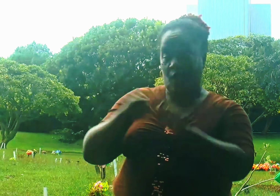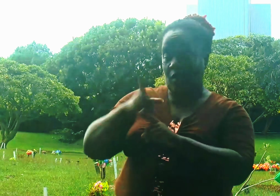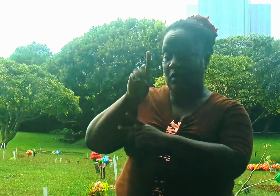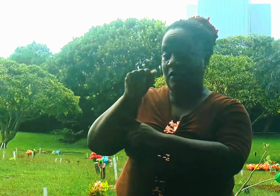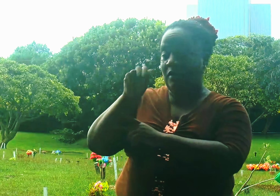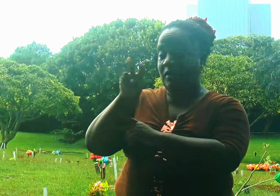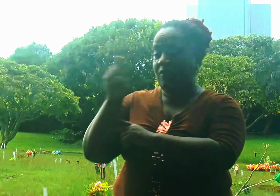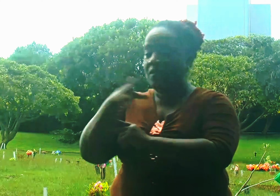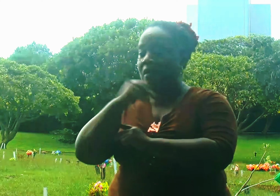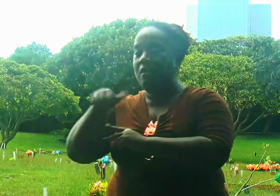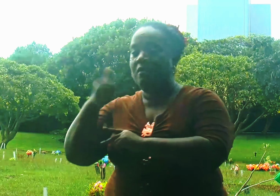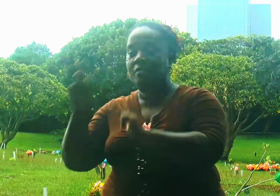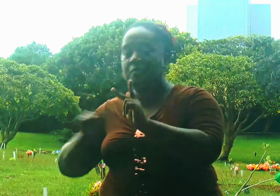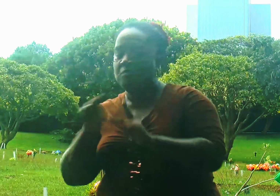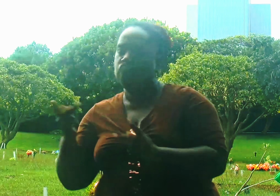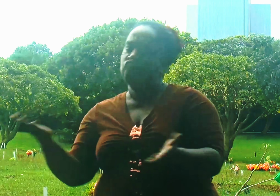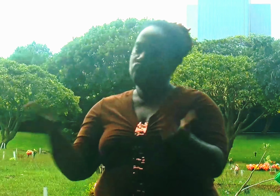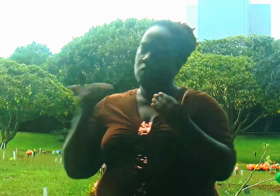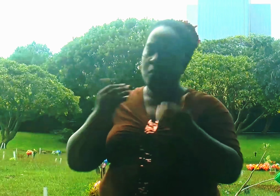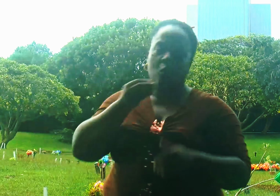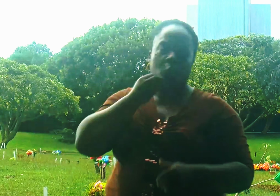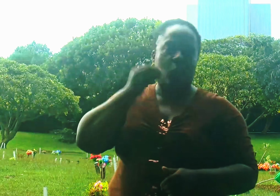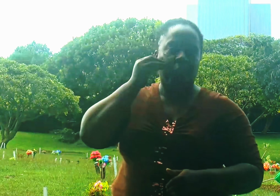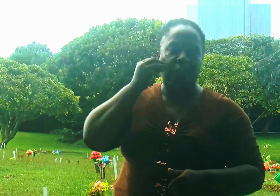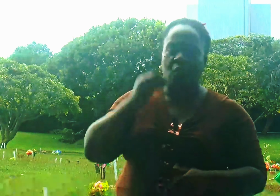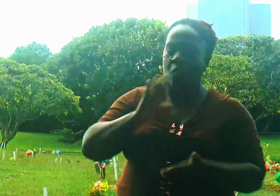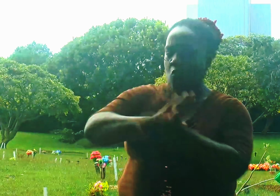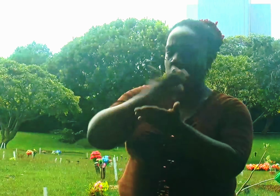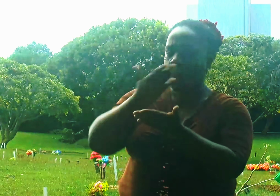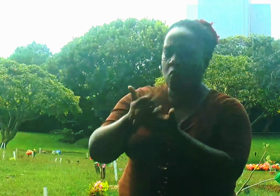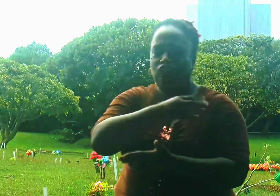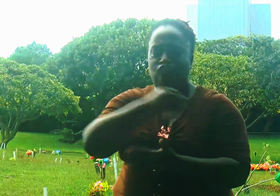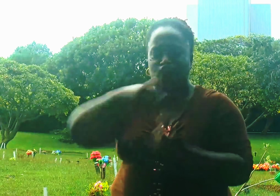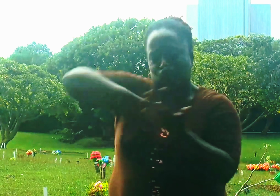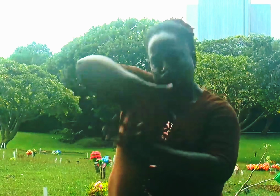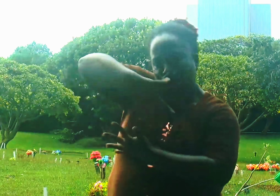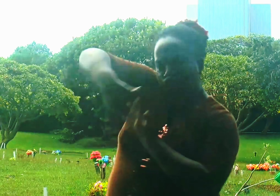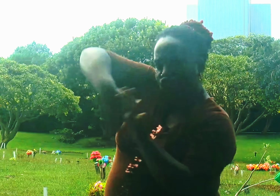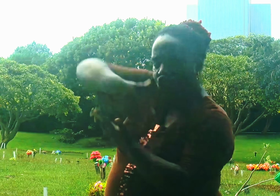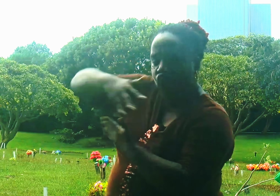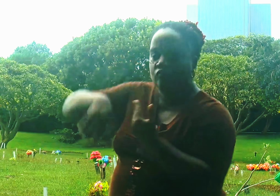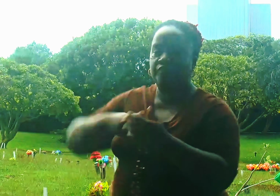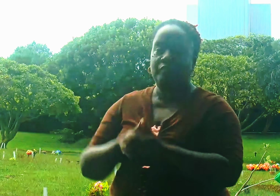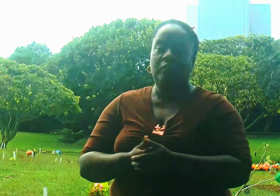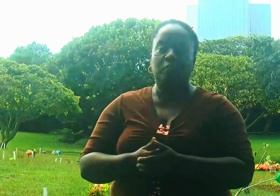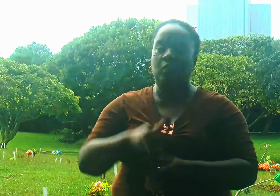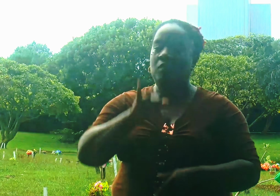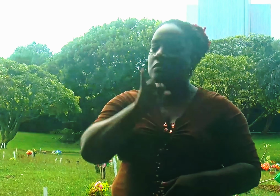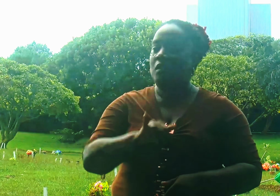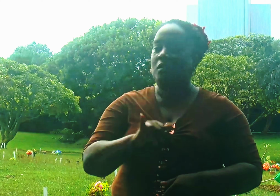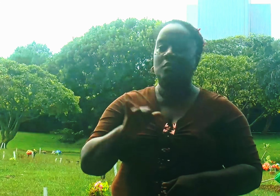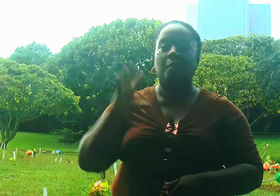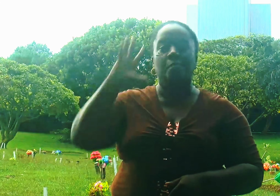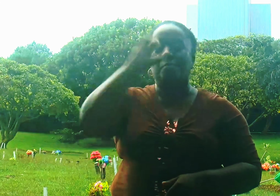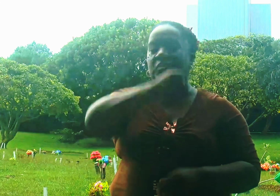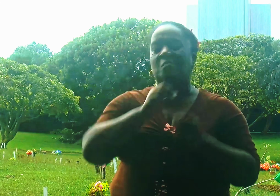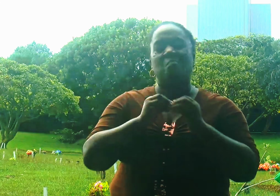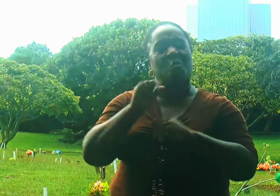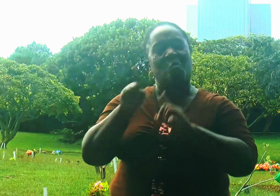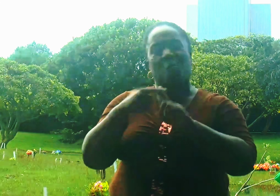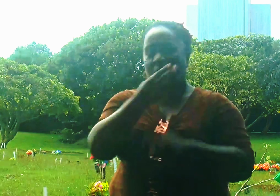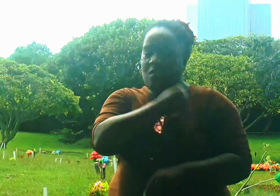sometimes others over to his house, where he would cook and entertain them. This was one of the things he missed most when he was in